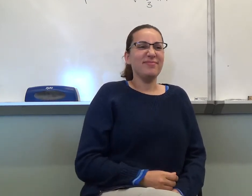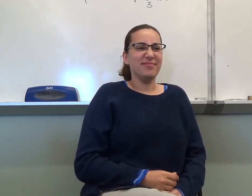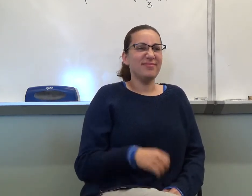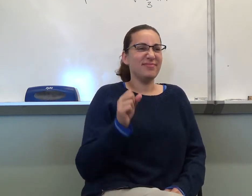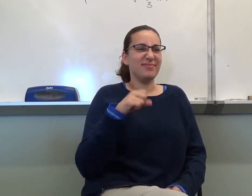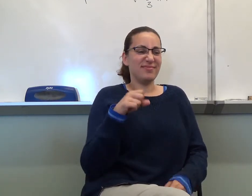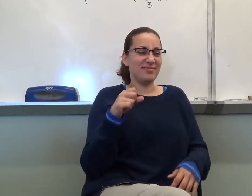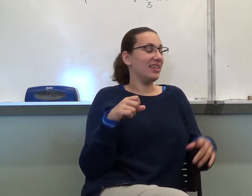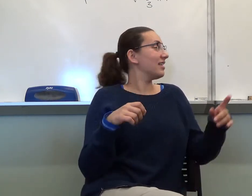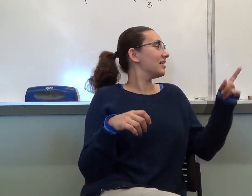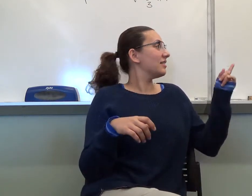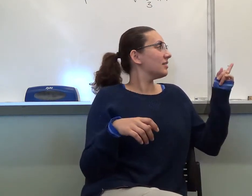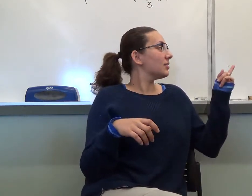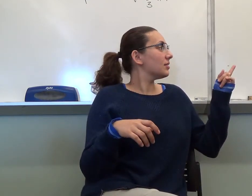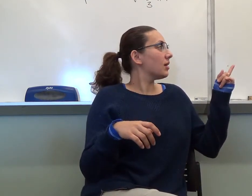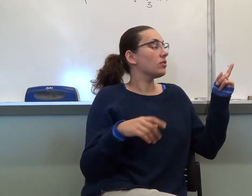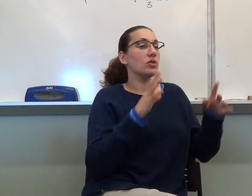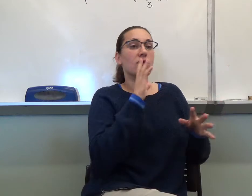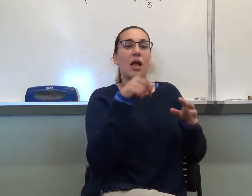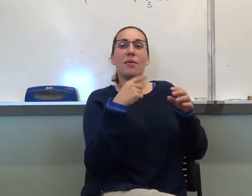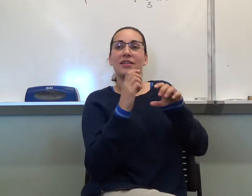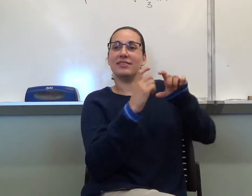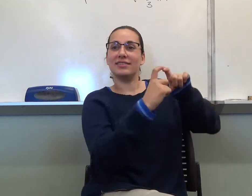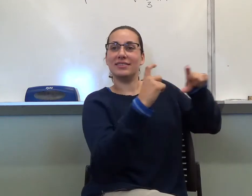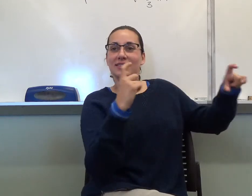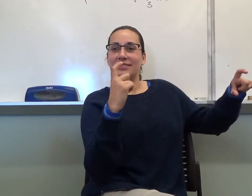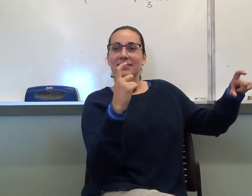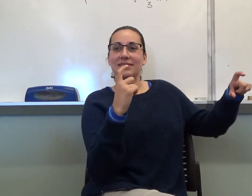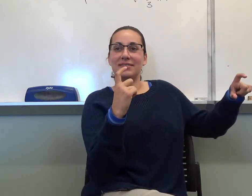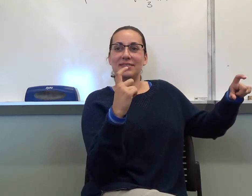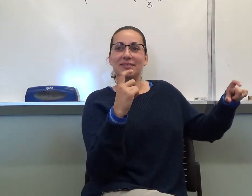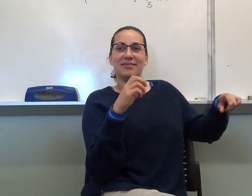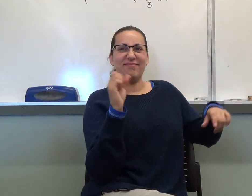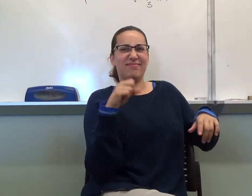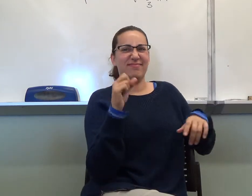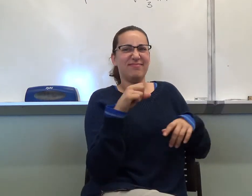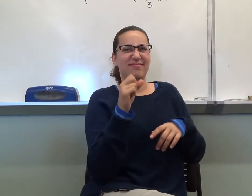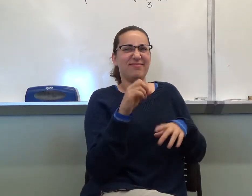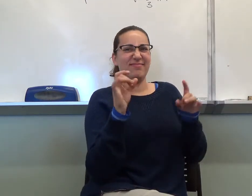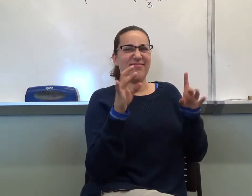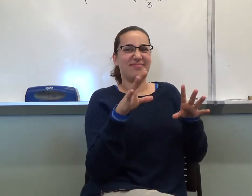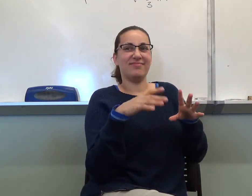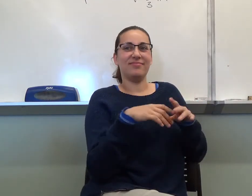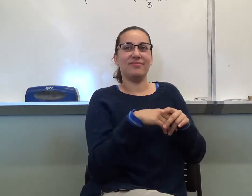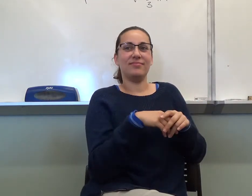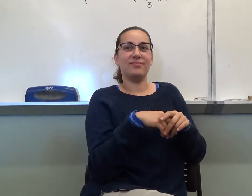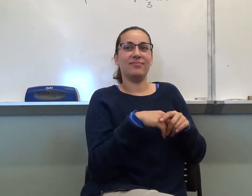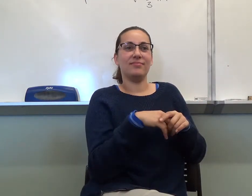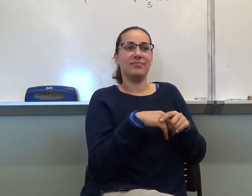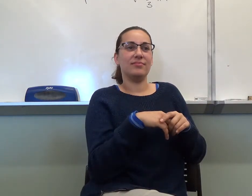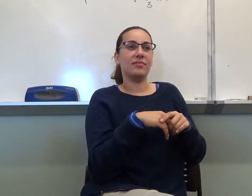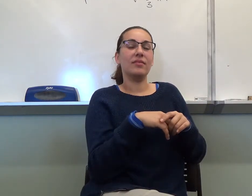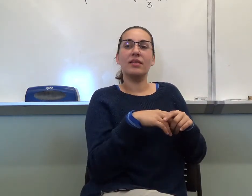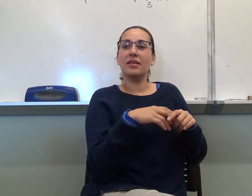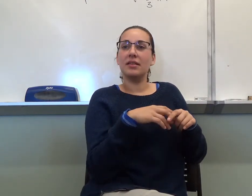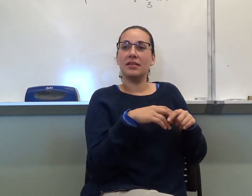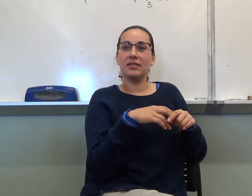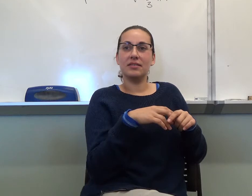because that's this part, the middle part. And to that, we want to add the volume of the sphere. Okay, the cylinder, once again, is pi